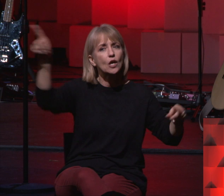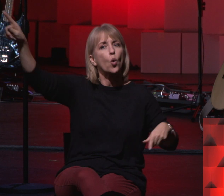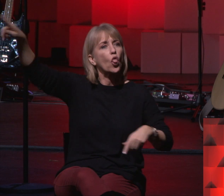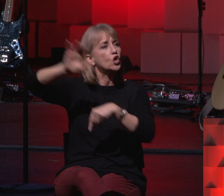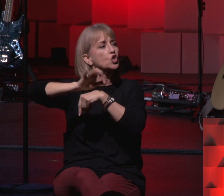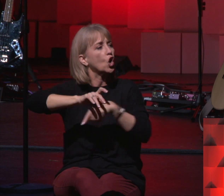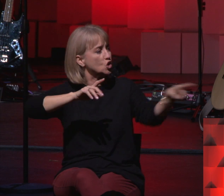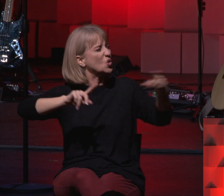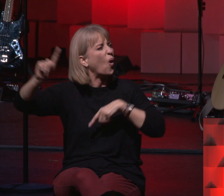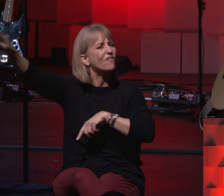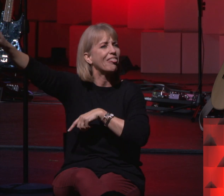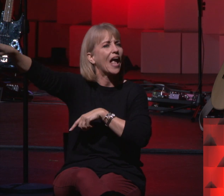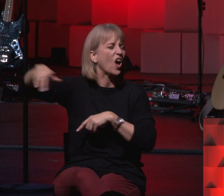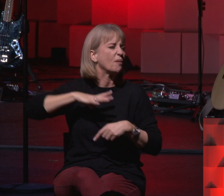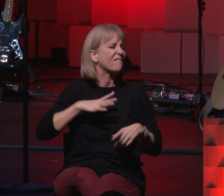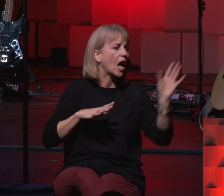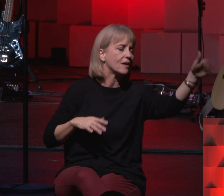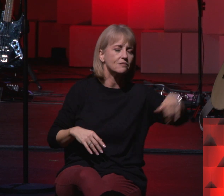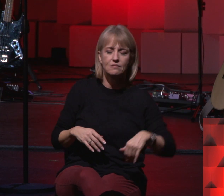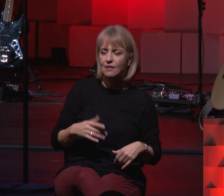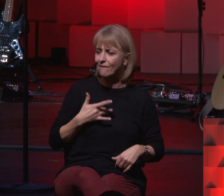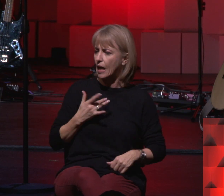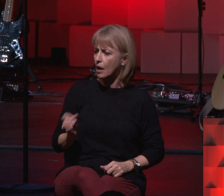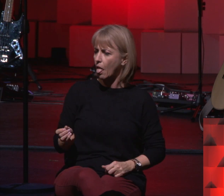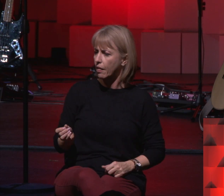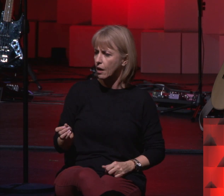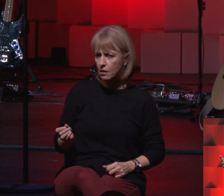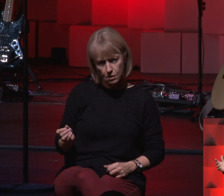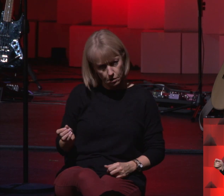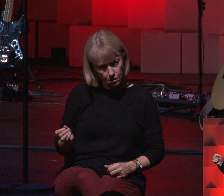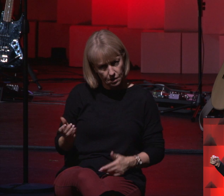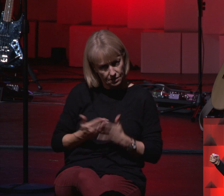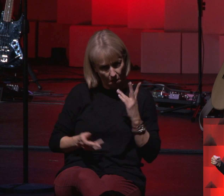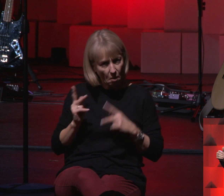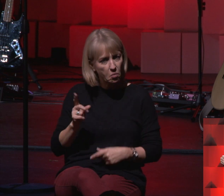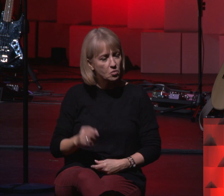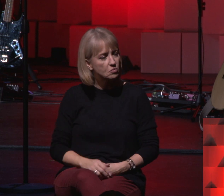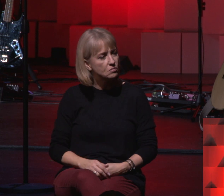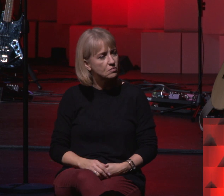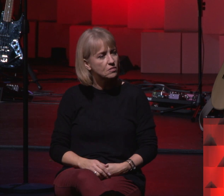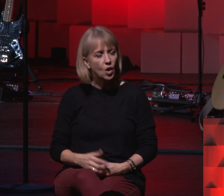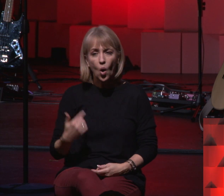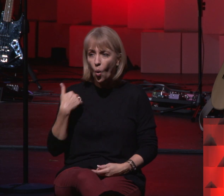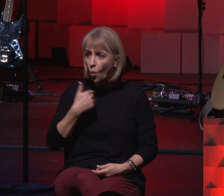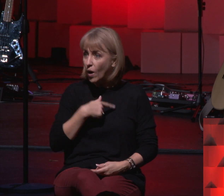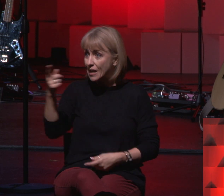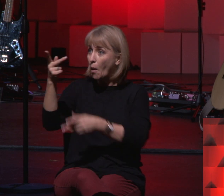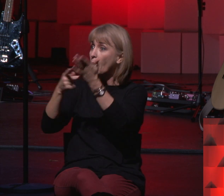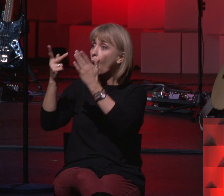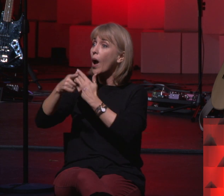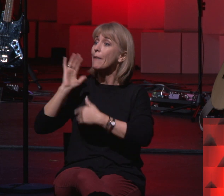is stirred in your heart yourself. We have this great program as a church, but every single person in this room needs to have a